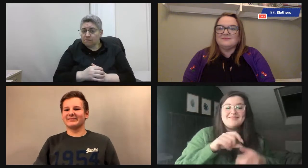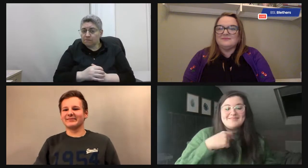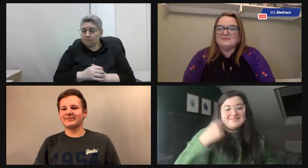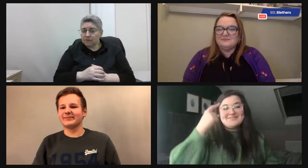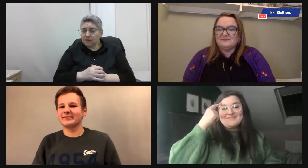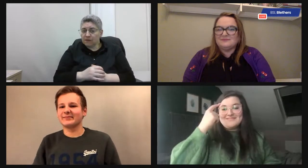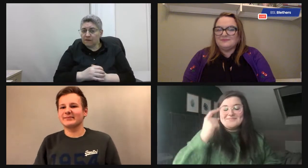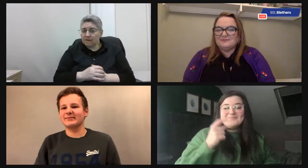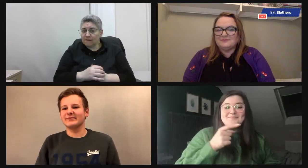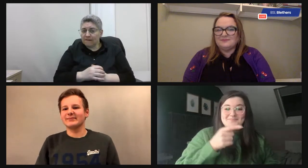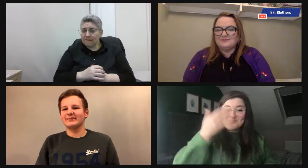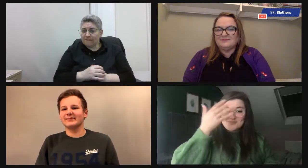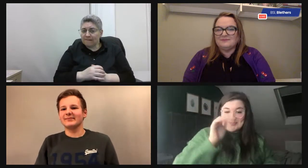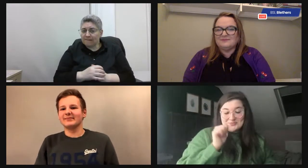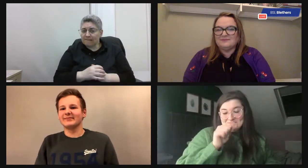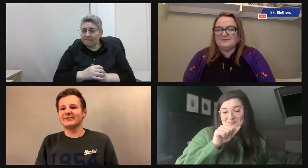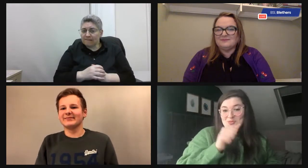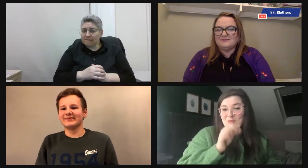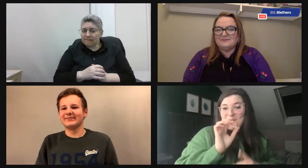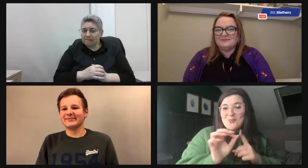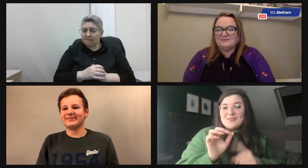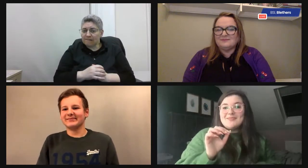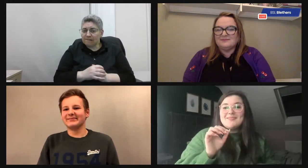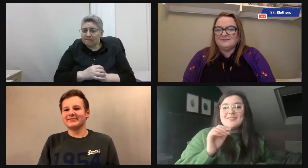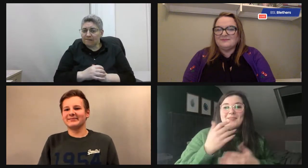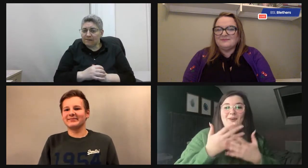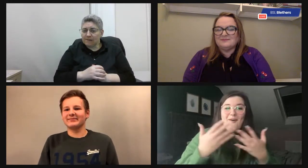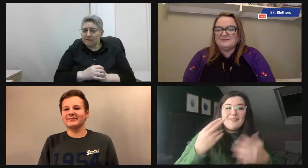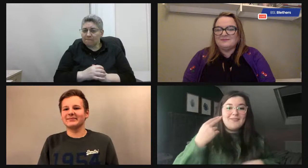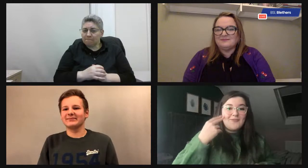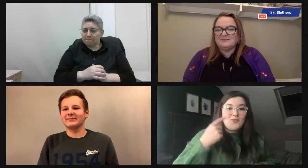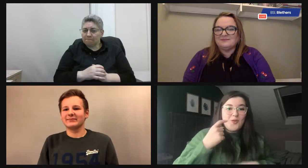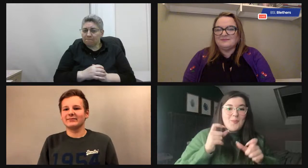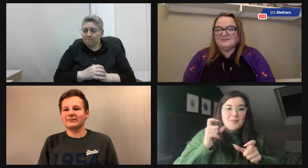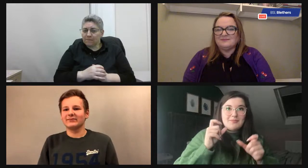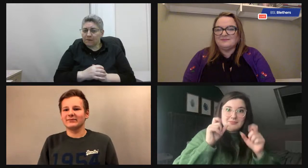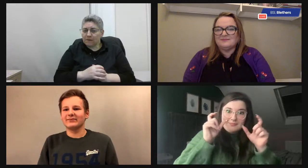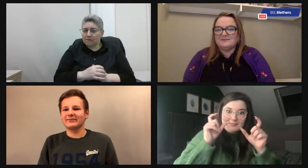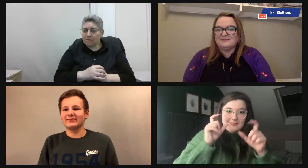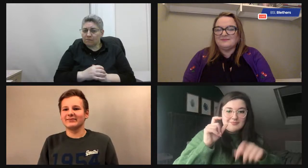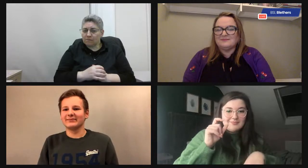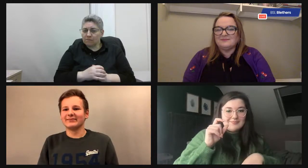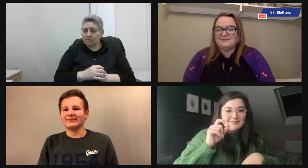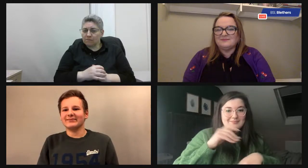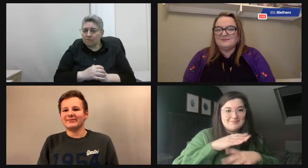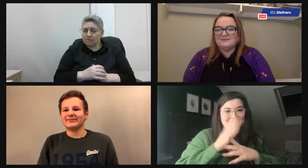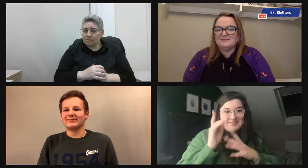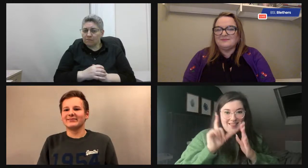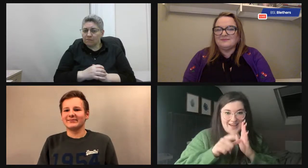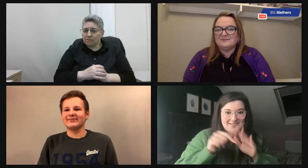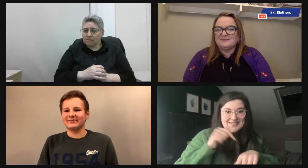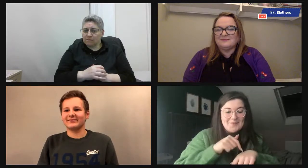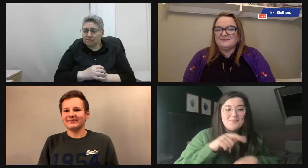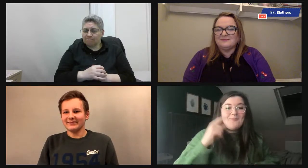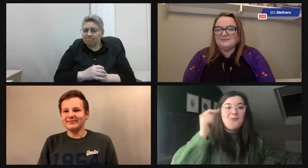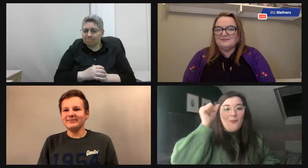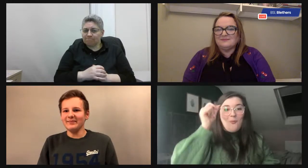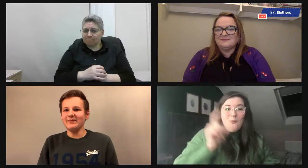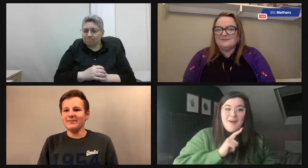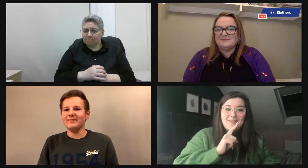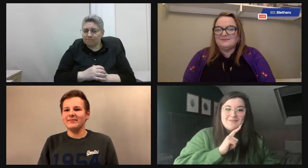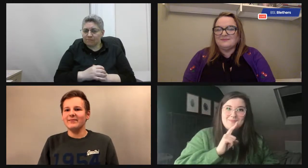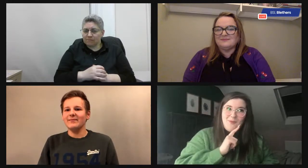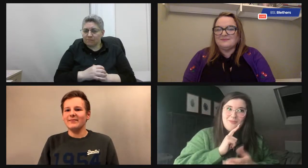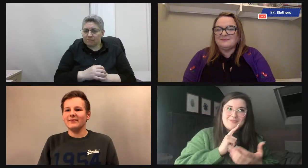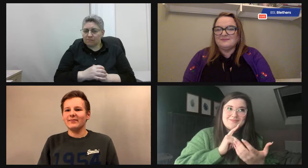Moira, Erin? You've just made me think about something when I was at school, Kristers. You really get a good point. Most